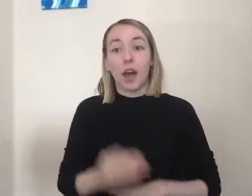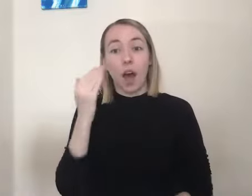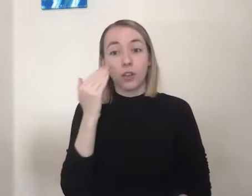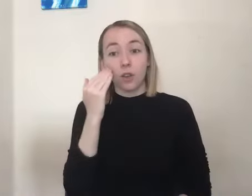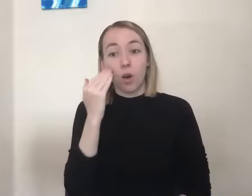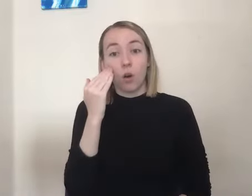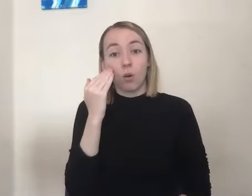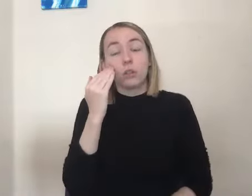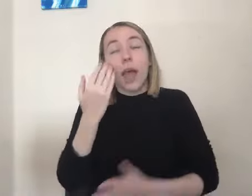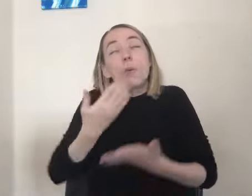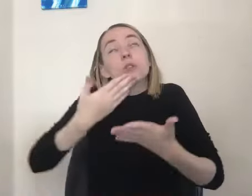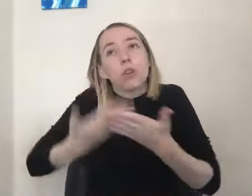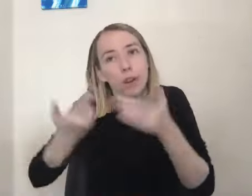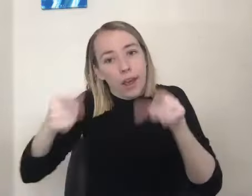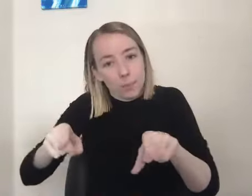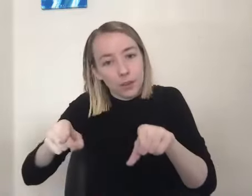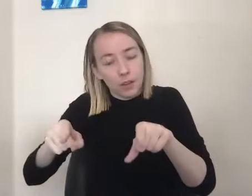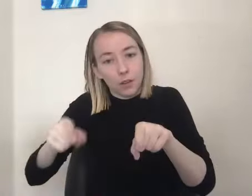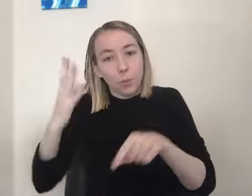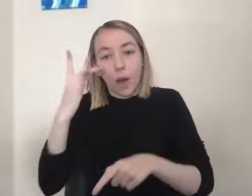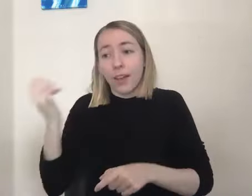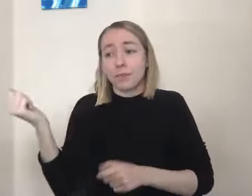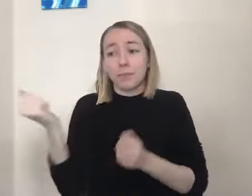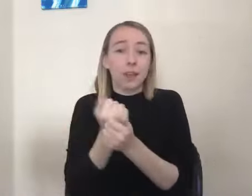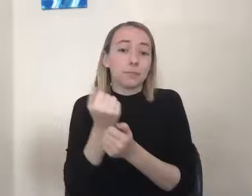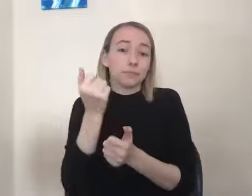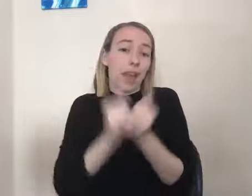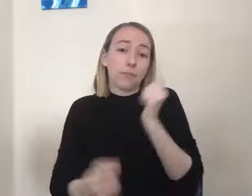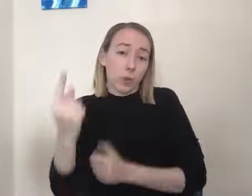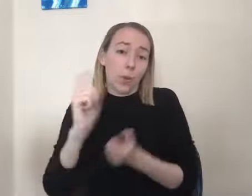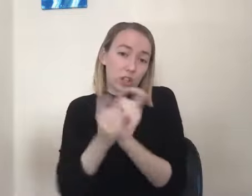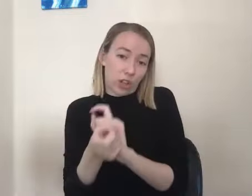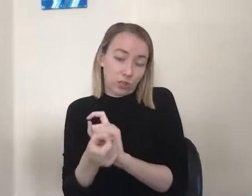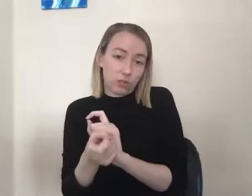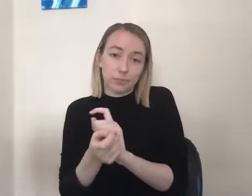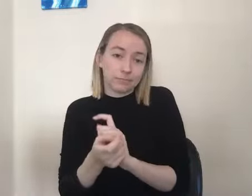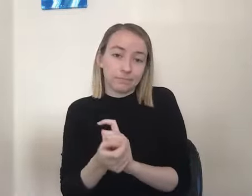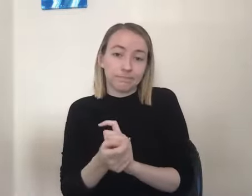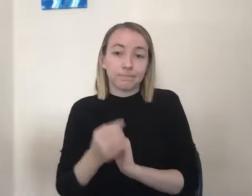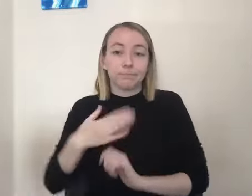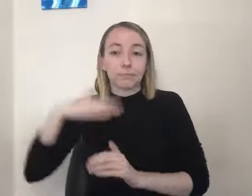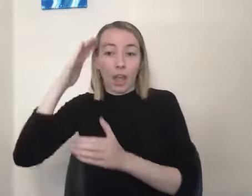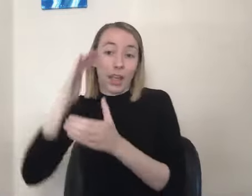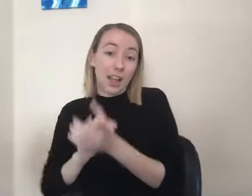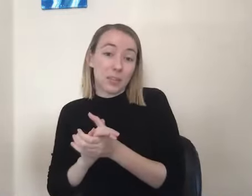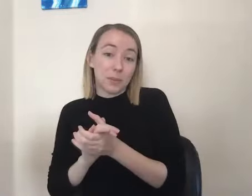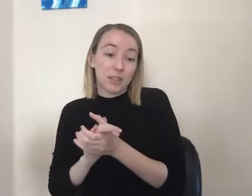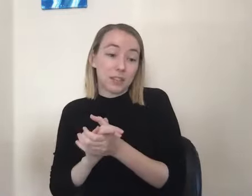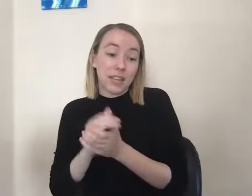him, and we got him he came down to Portsmouth to live with his brother. And I know today that was a